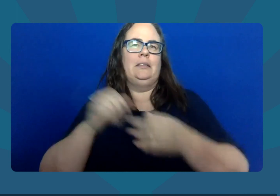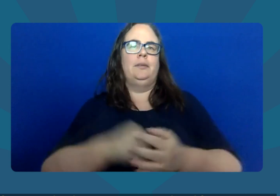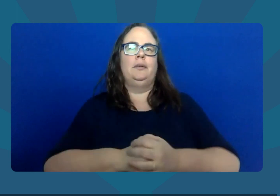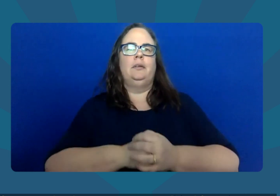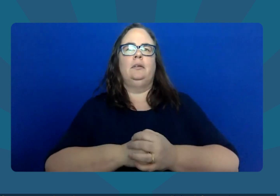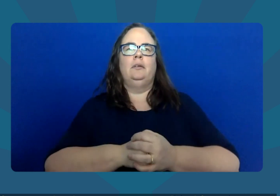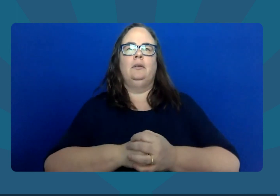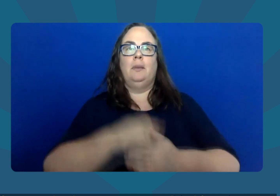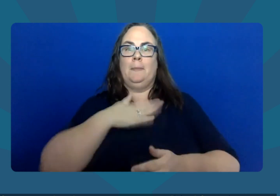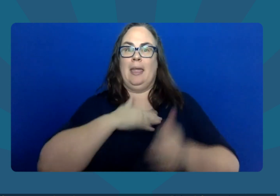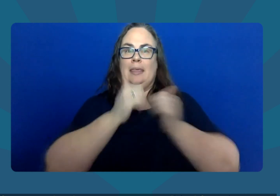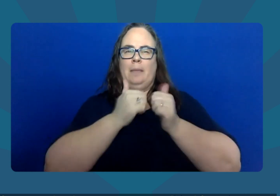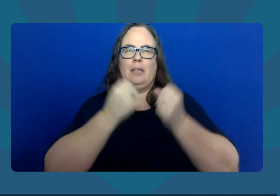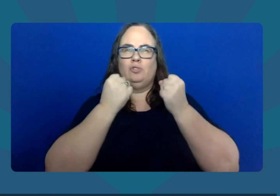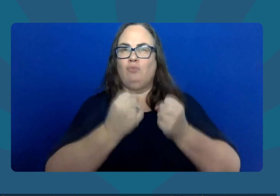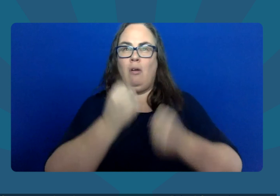in return.